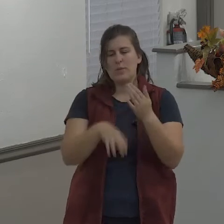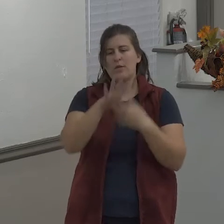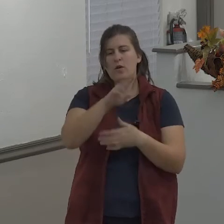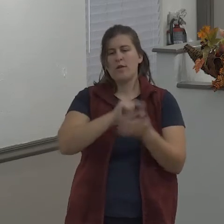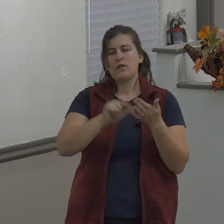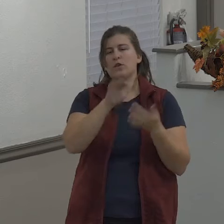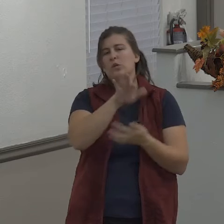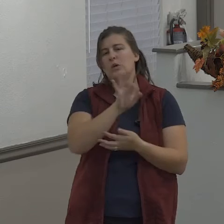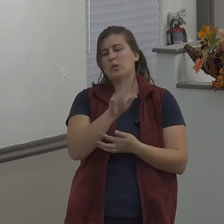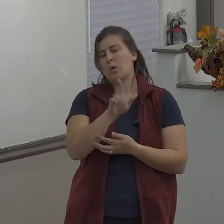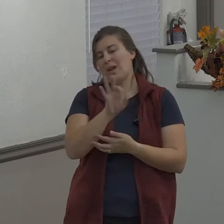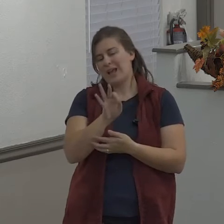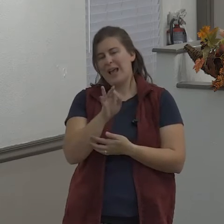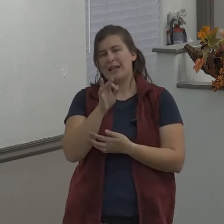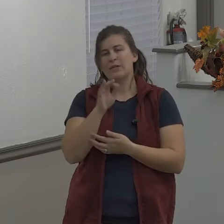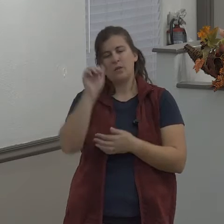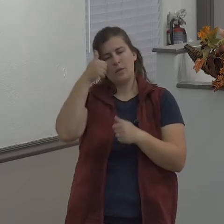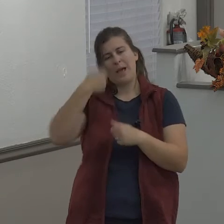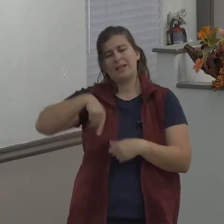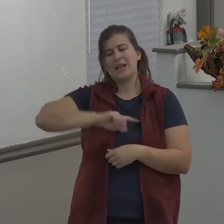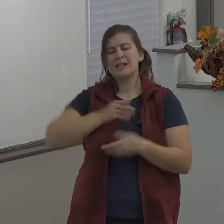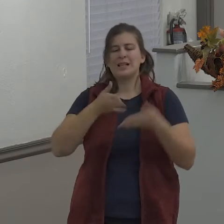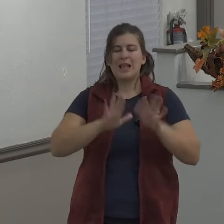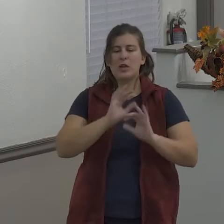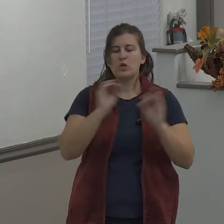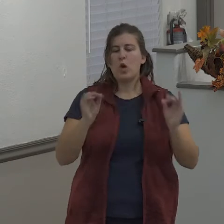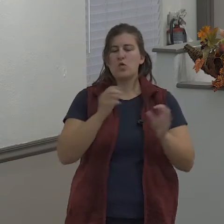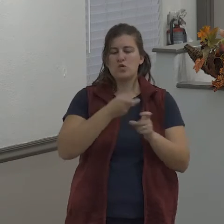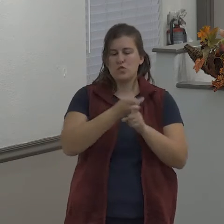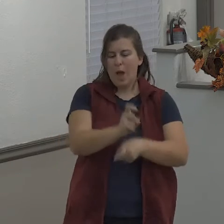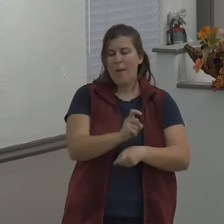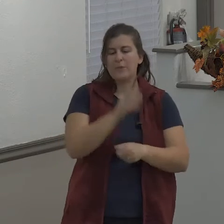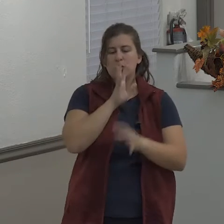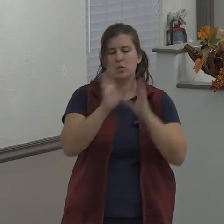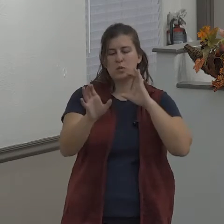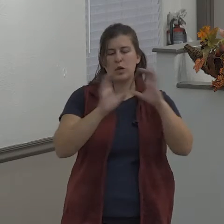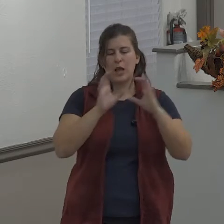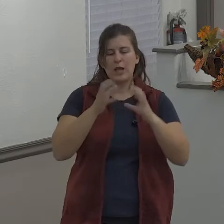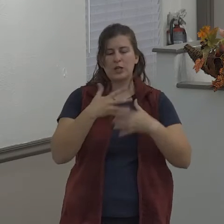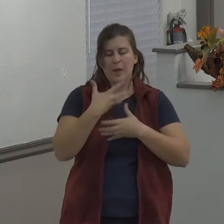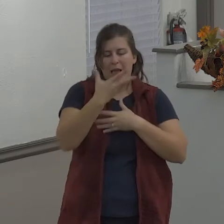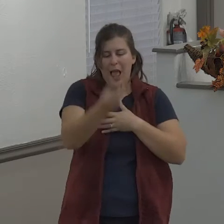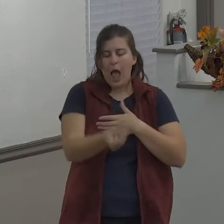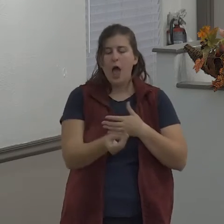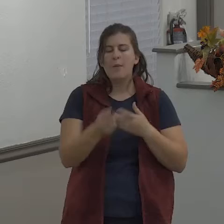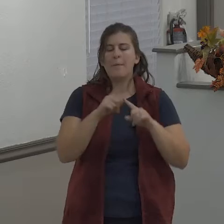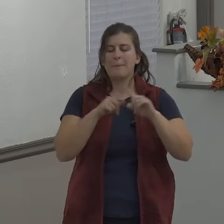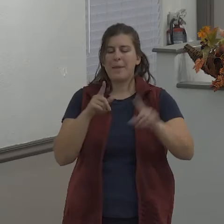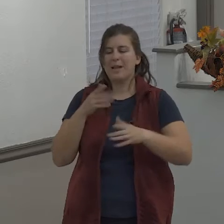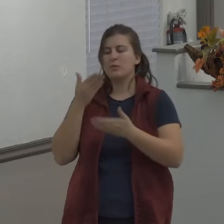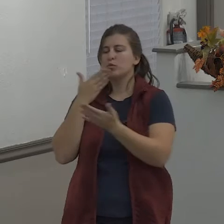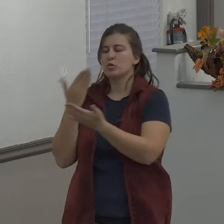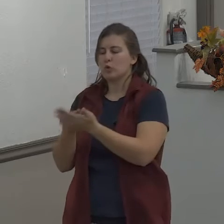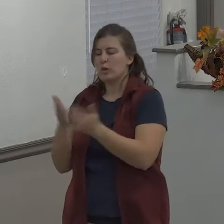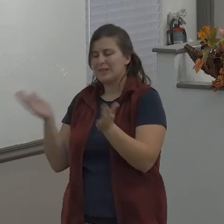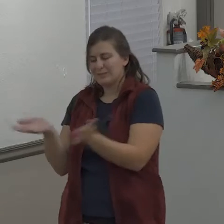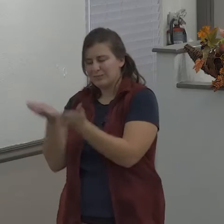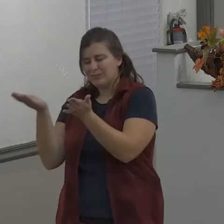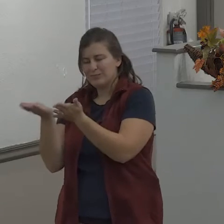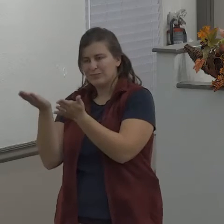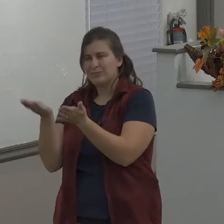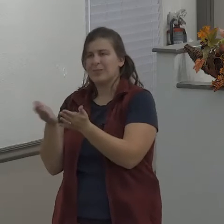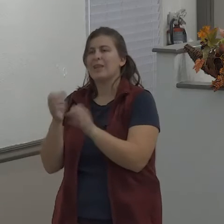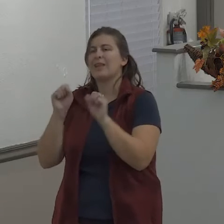Ephesians 4:29 reminds us, let no corrupt communication proceed out of your mouth, but that which is good to the use of